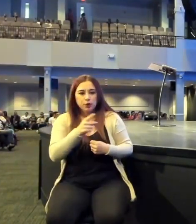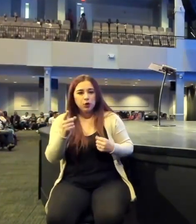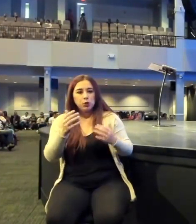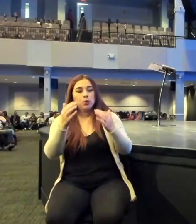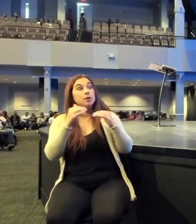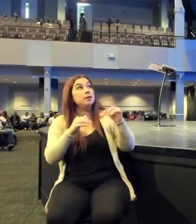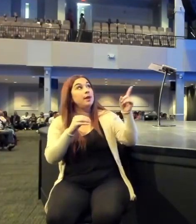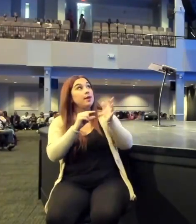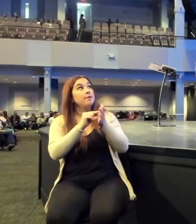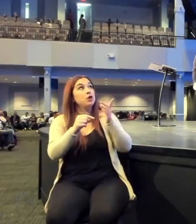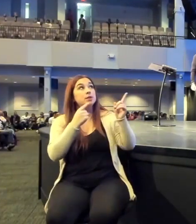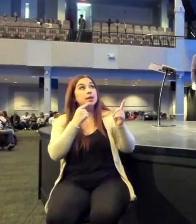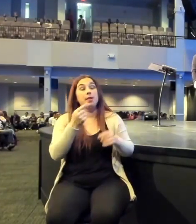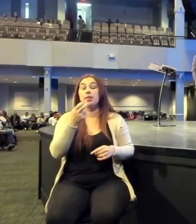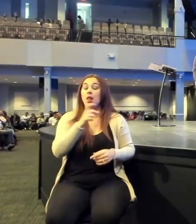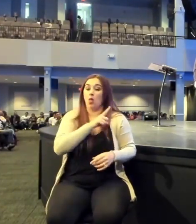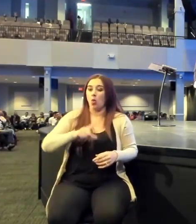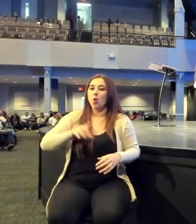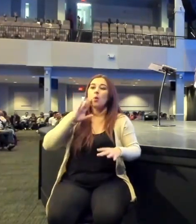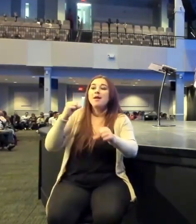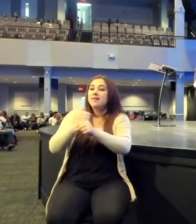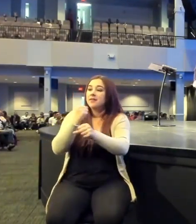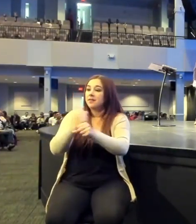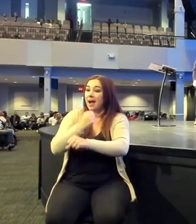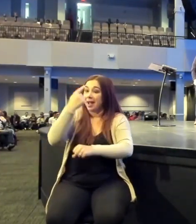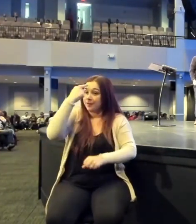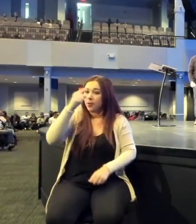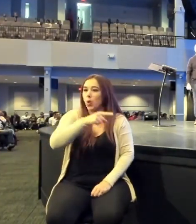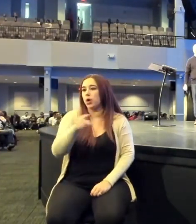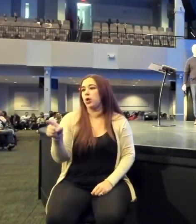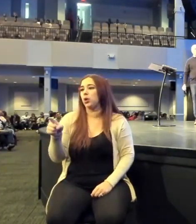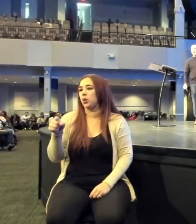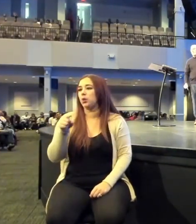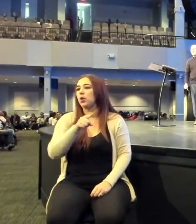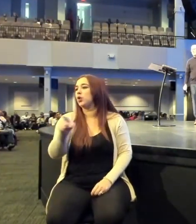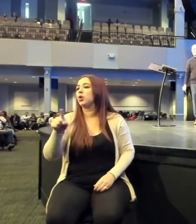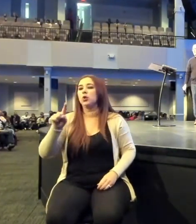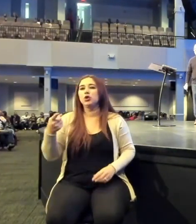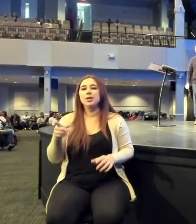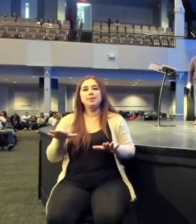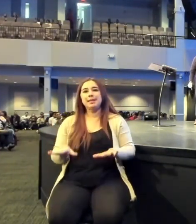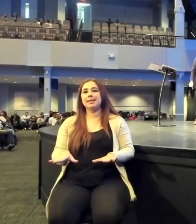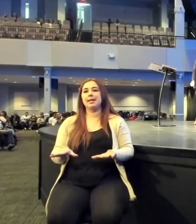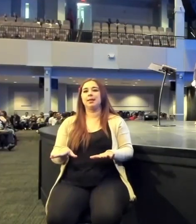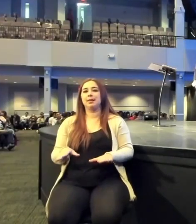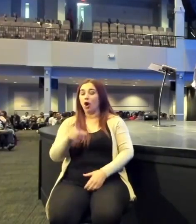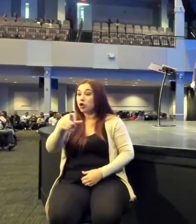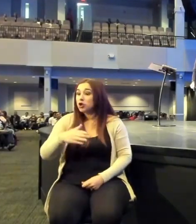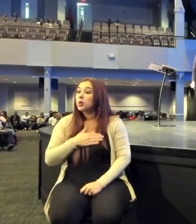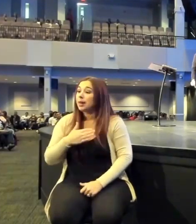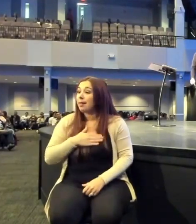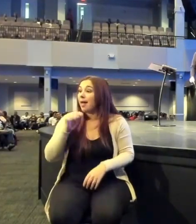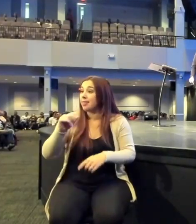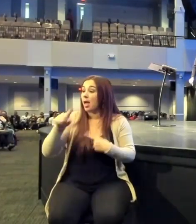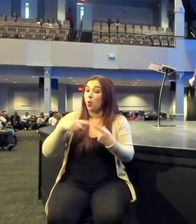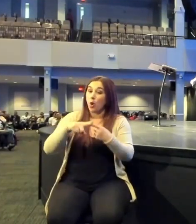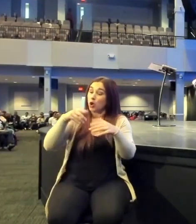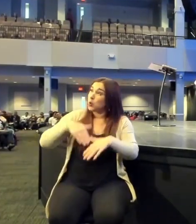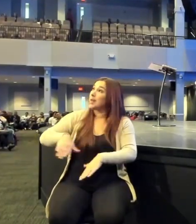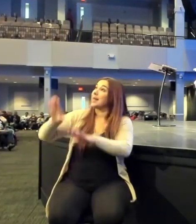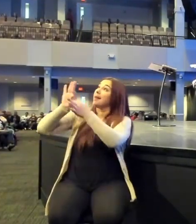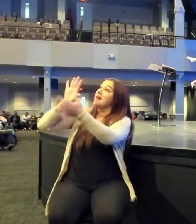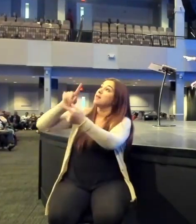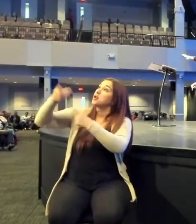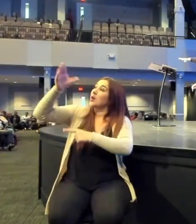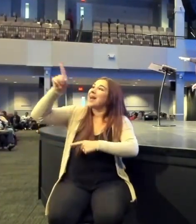Exodus 14:14 tells us that the Lord will fight for you. You need only be still. Aren't you glad that when you give things to